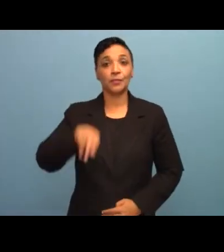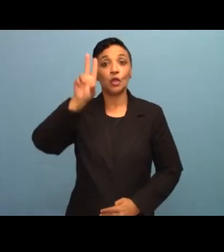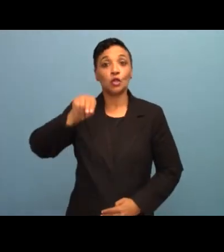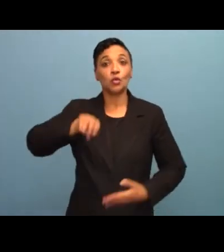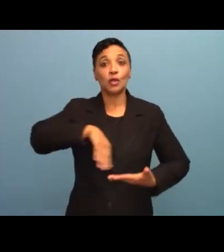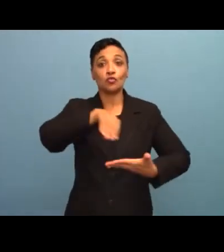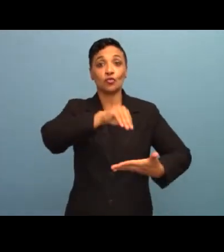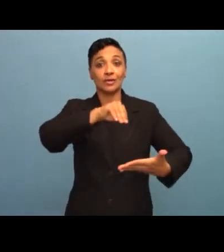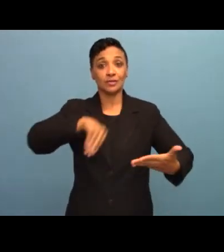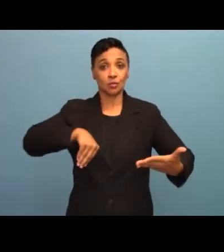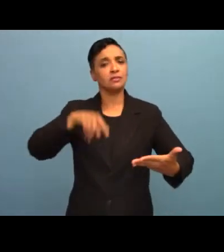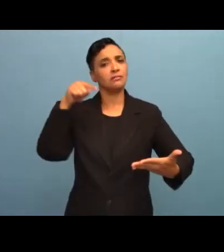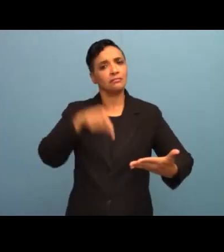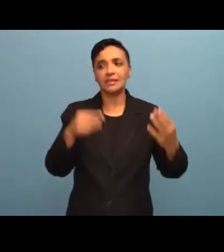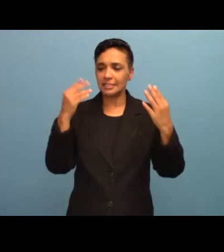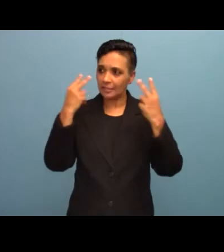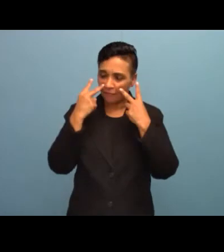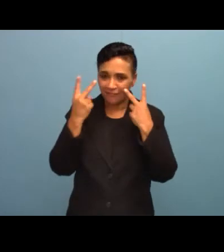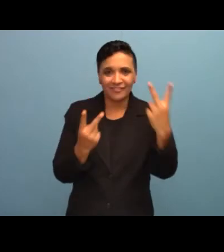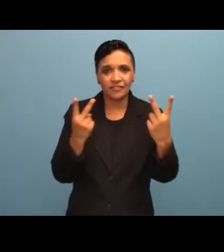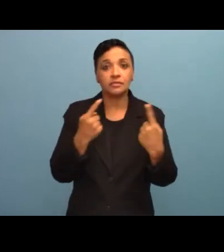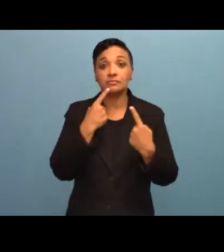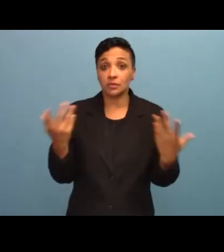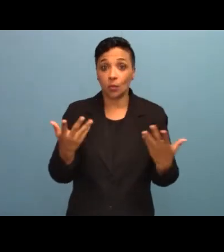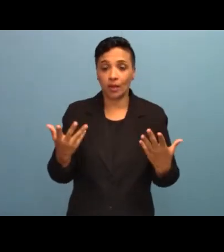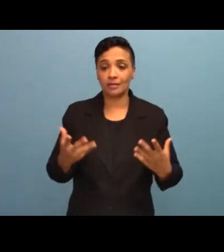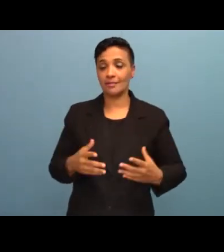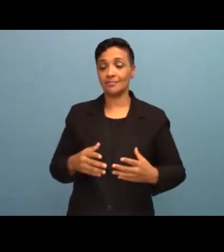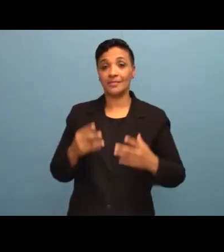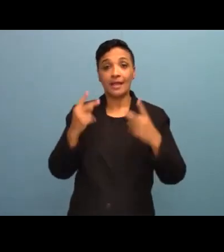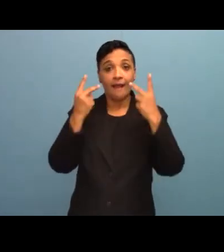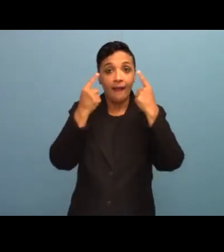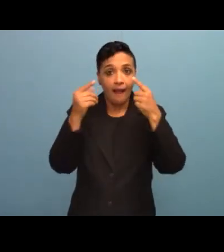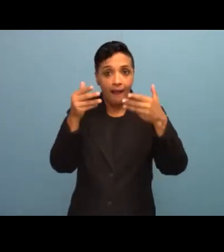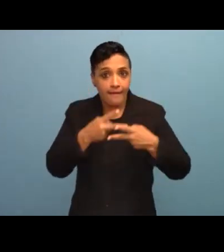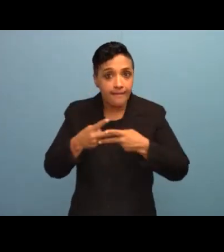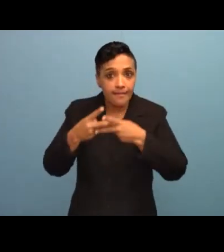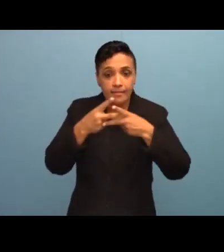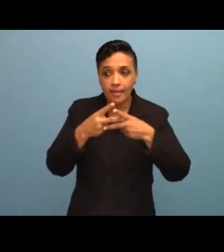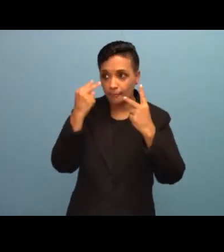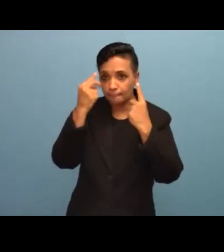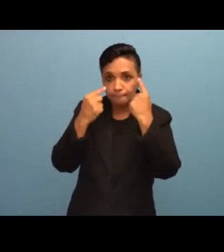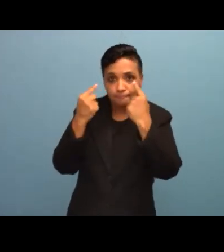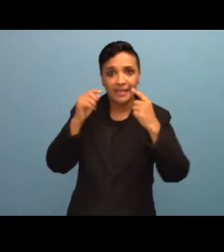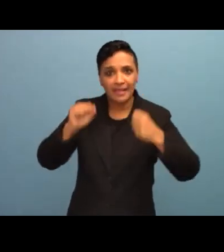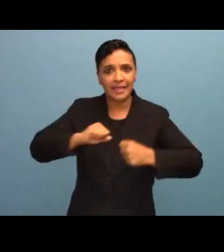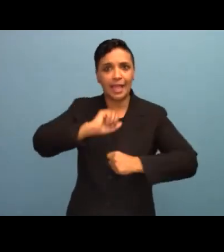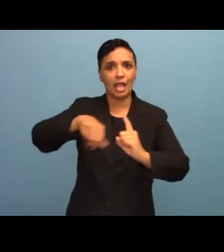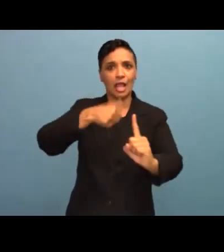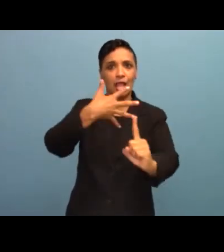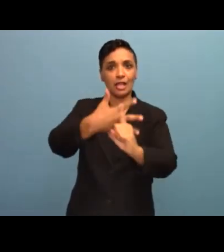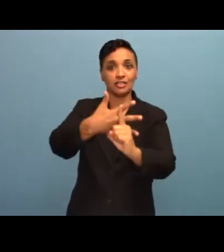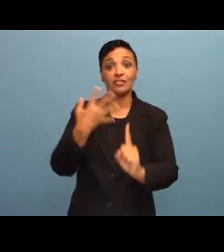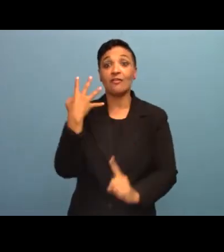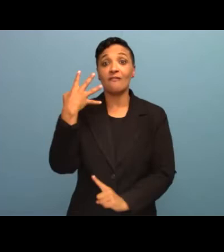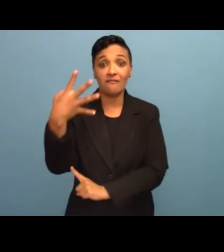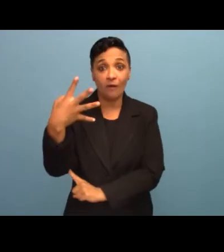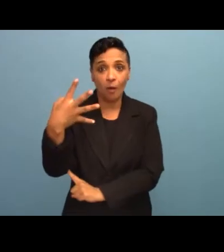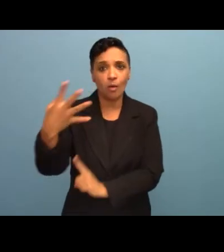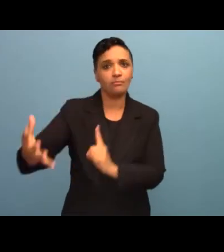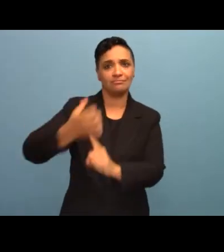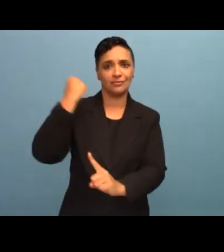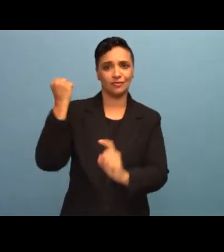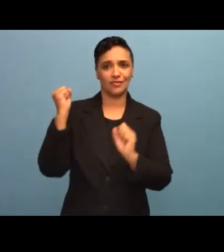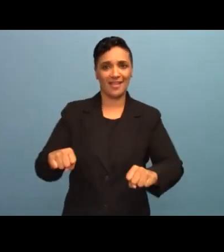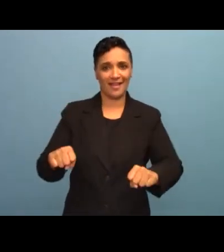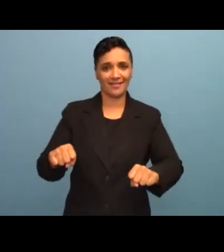makes clear that access to eye care is essential to achieving SDG 4. And we know improved education is